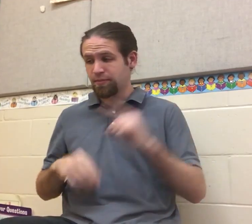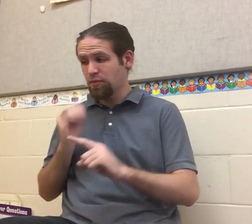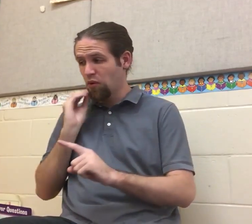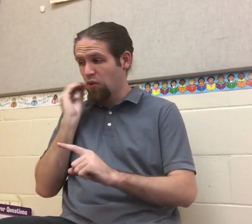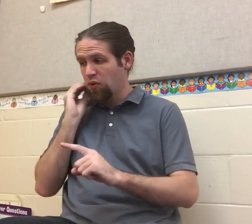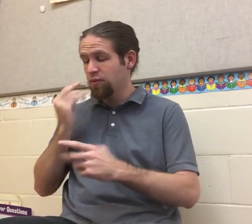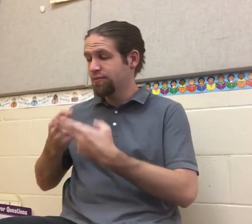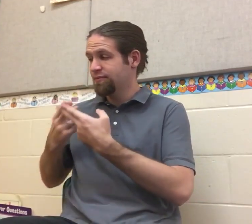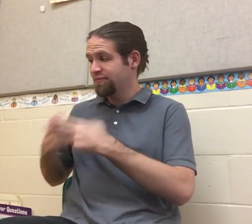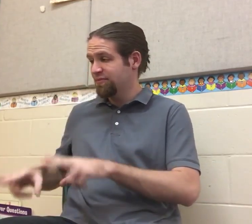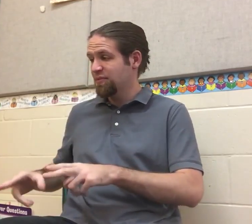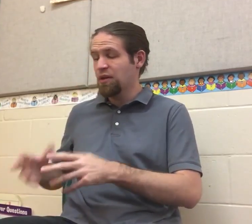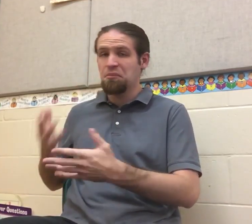Honeybees are quite social.